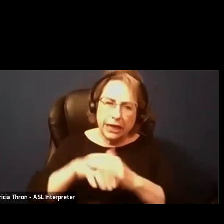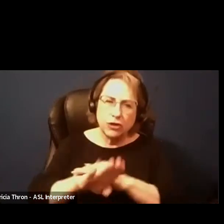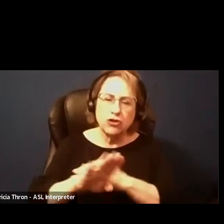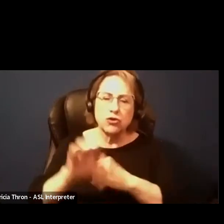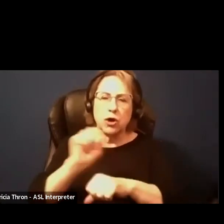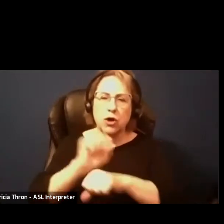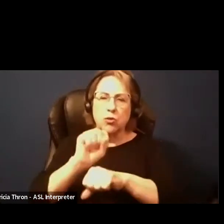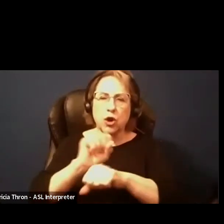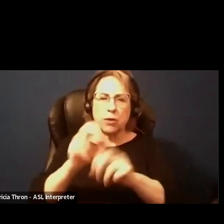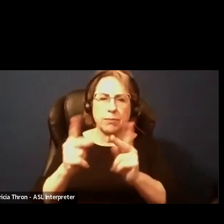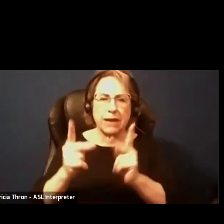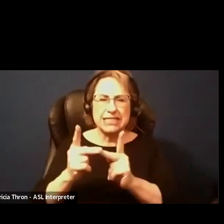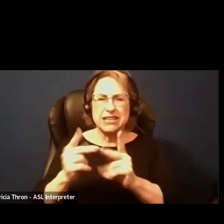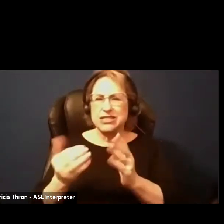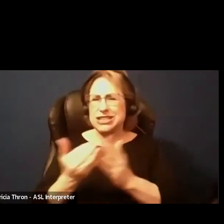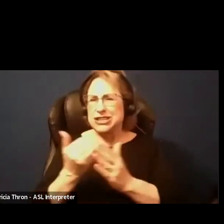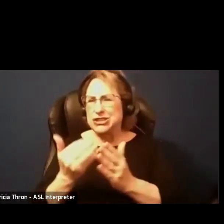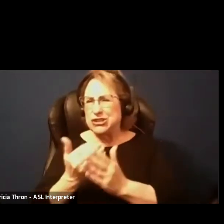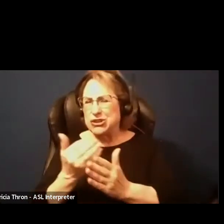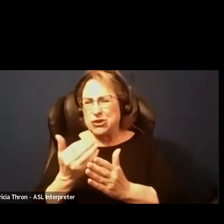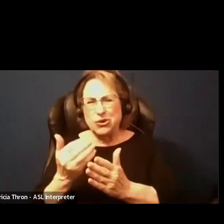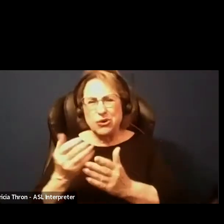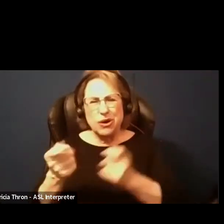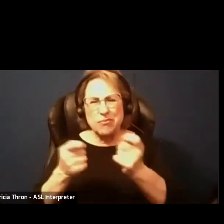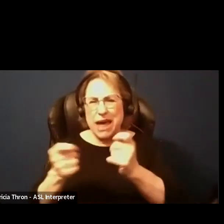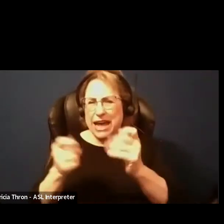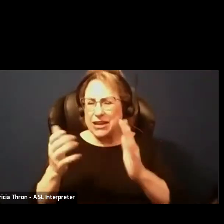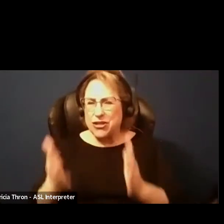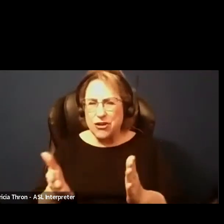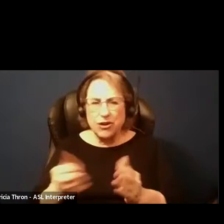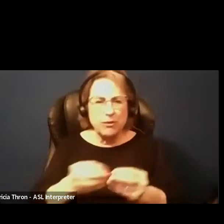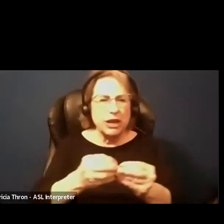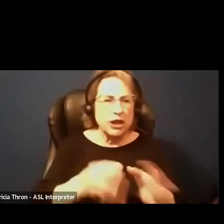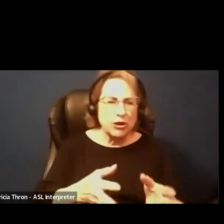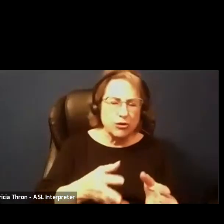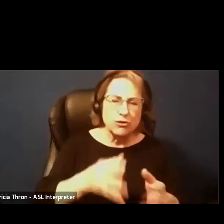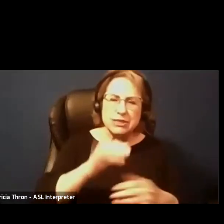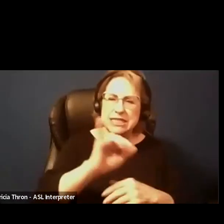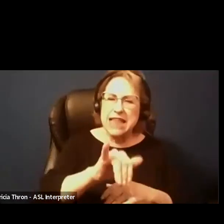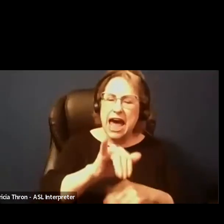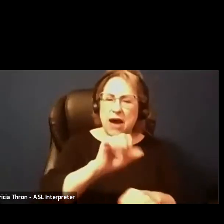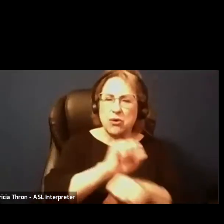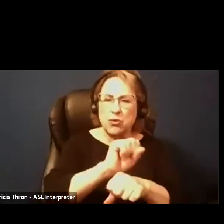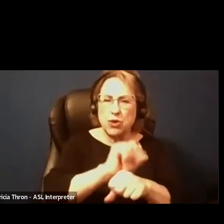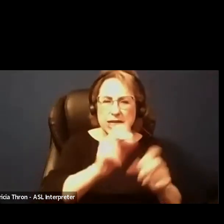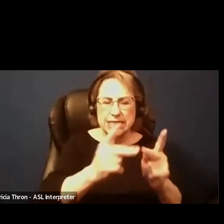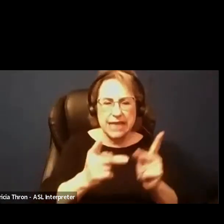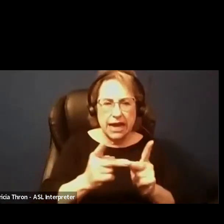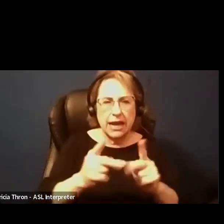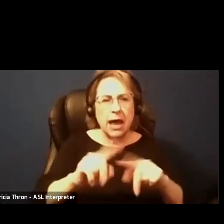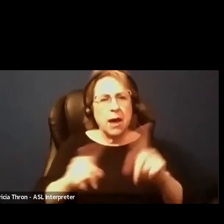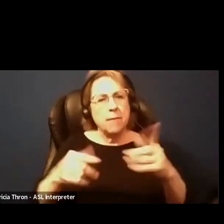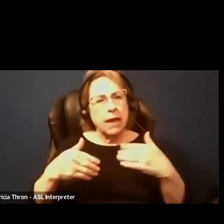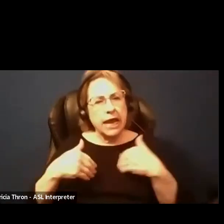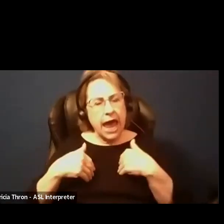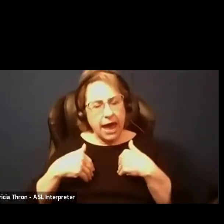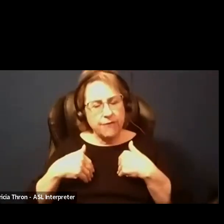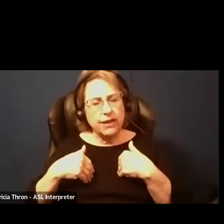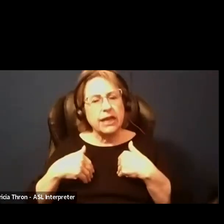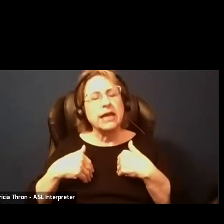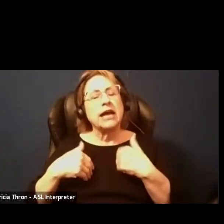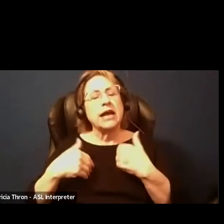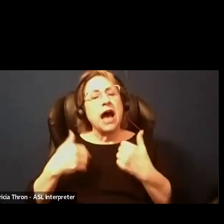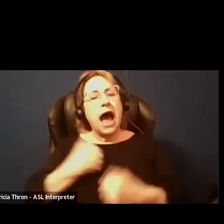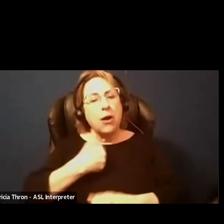there's a new manager and that manager changes and we lose our work site or things happen at the highest corporate level. So by having ownership of our school-based